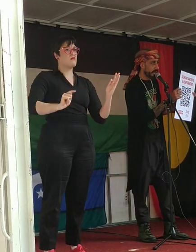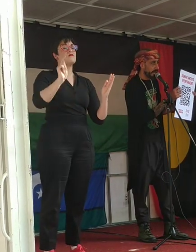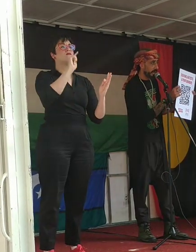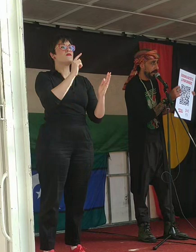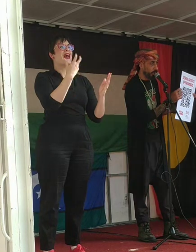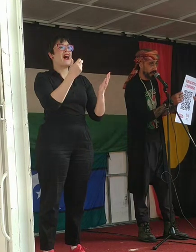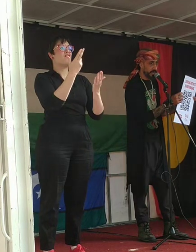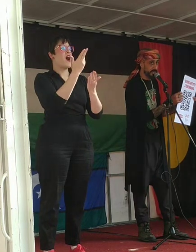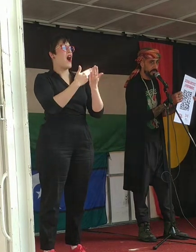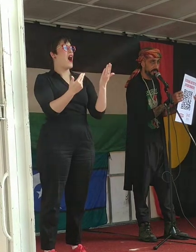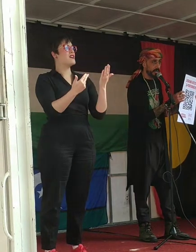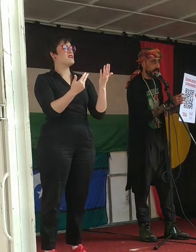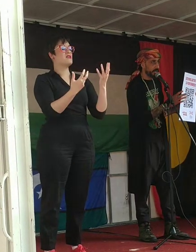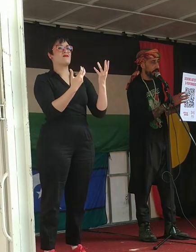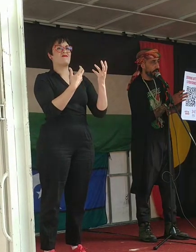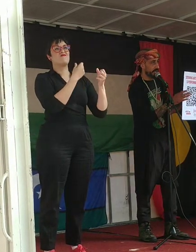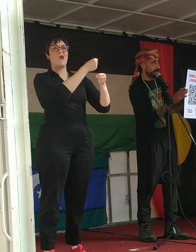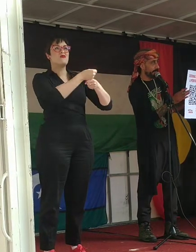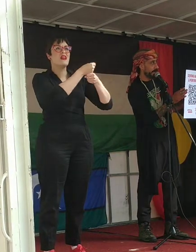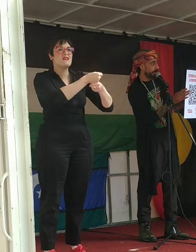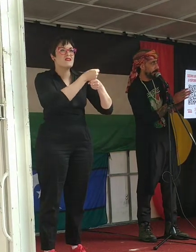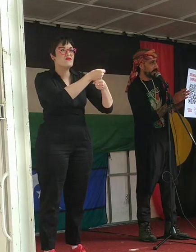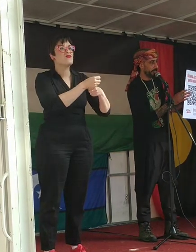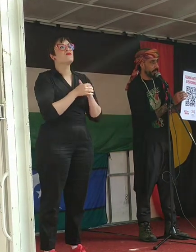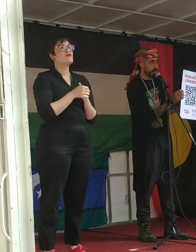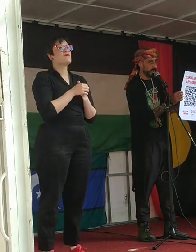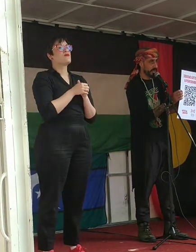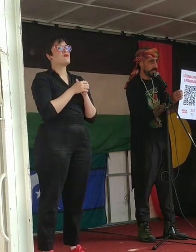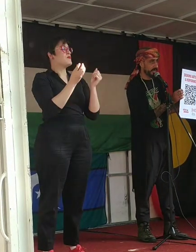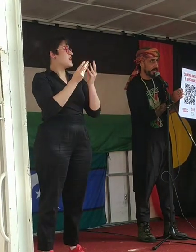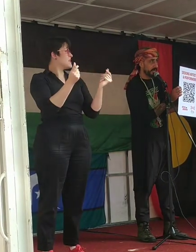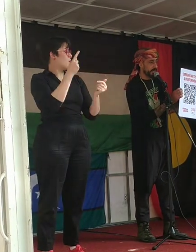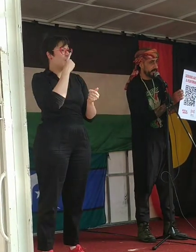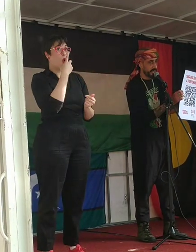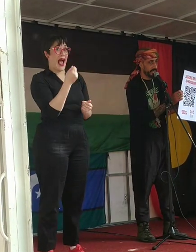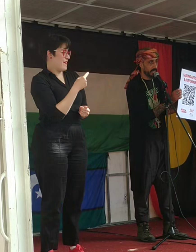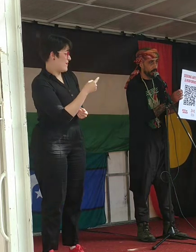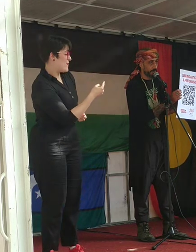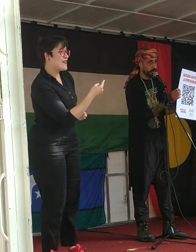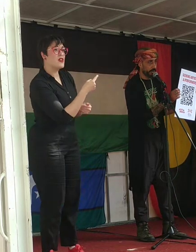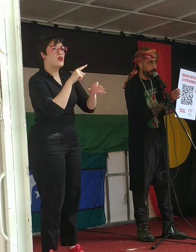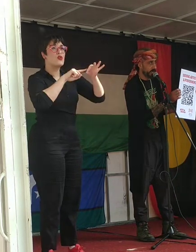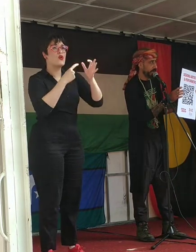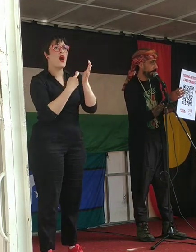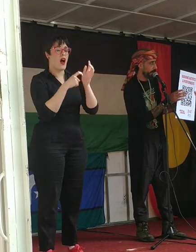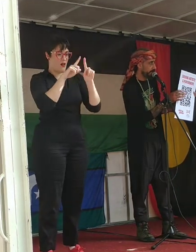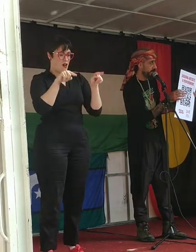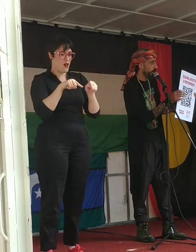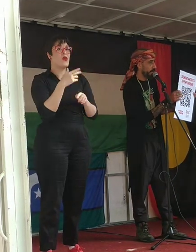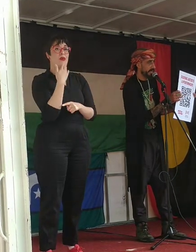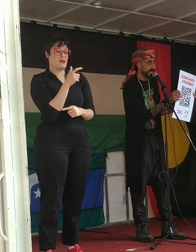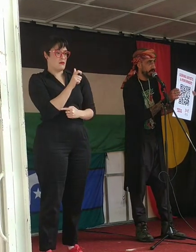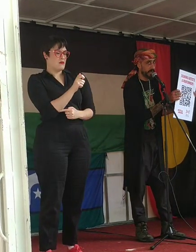art protest. So some people are going to be working with this. Just scan it and you'll find all the information.